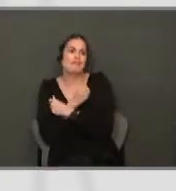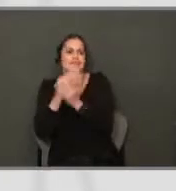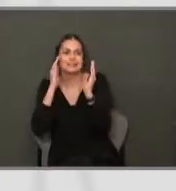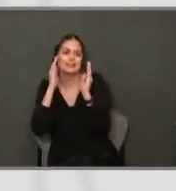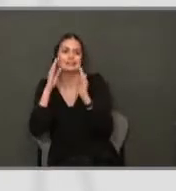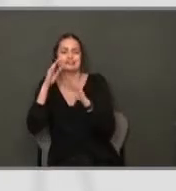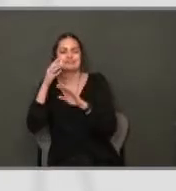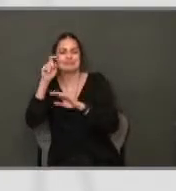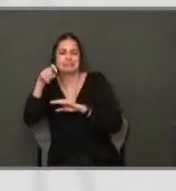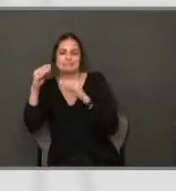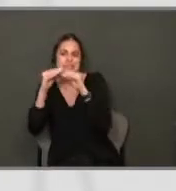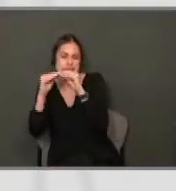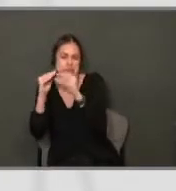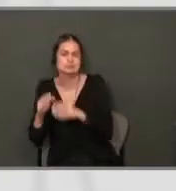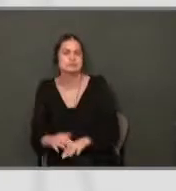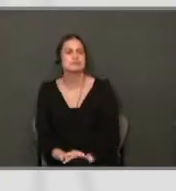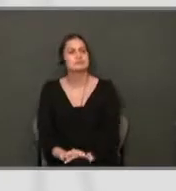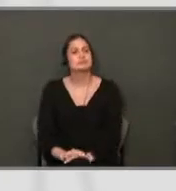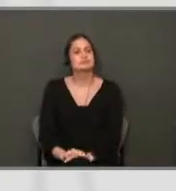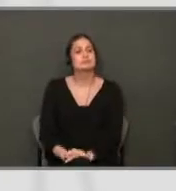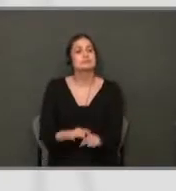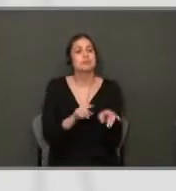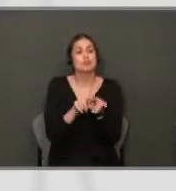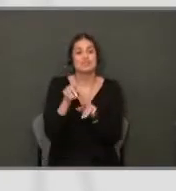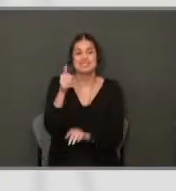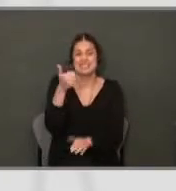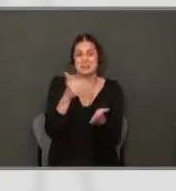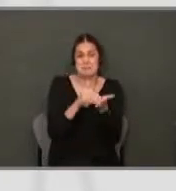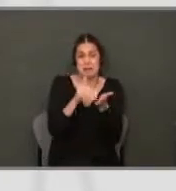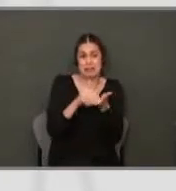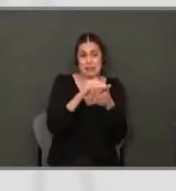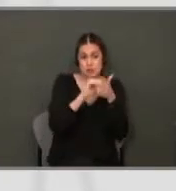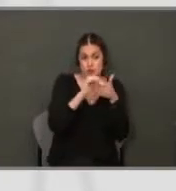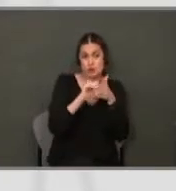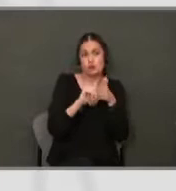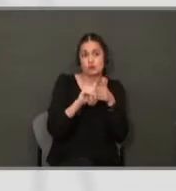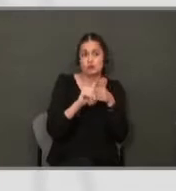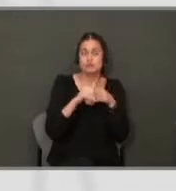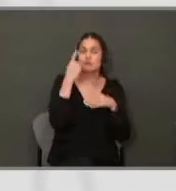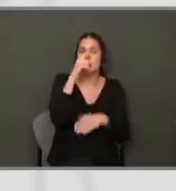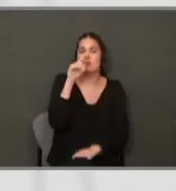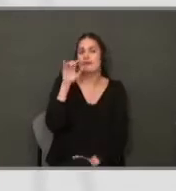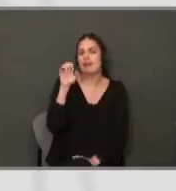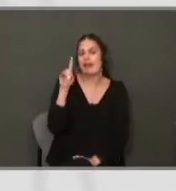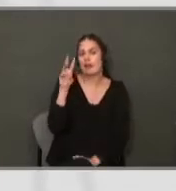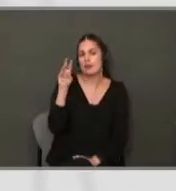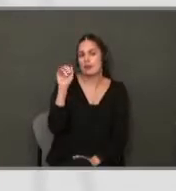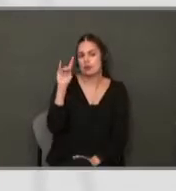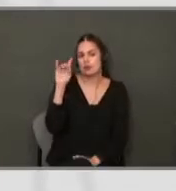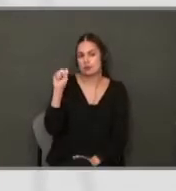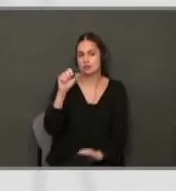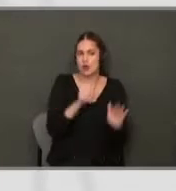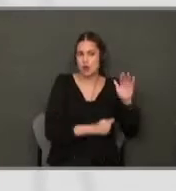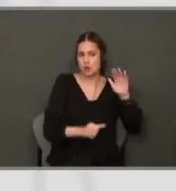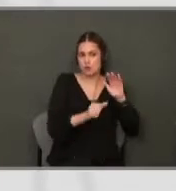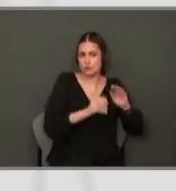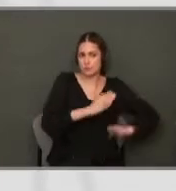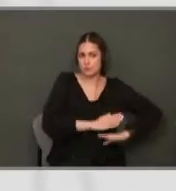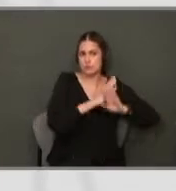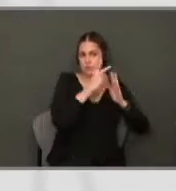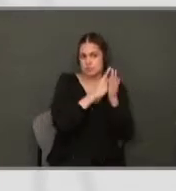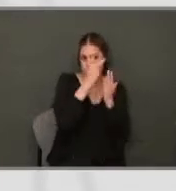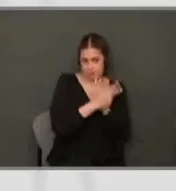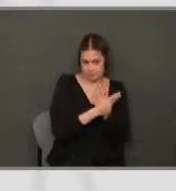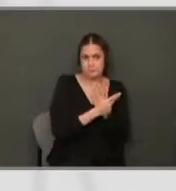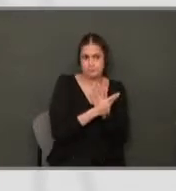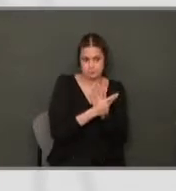city. Proposed budget also has $10 million to continue the Edwards Aquifer Protection Program. Now,